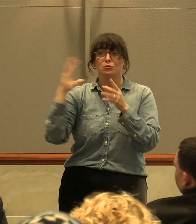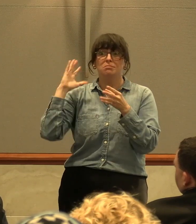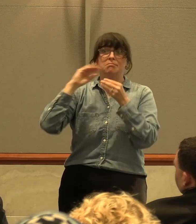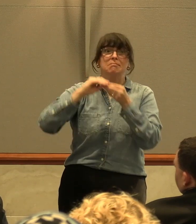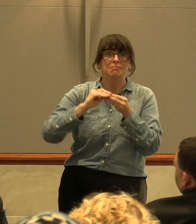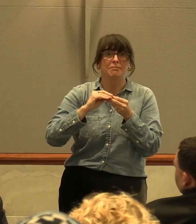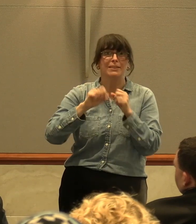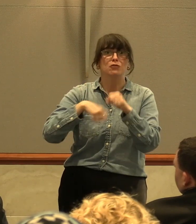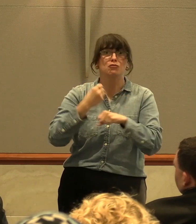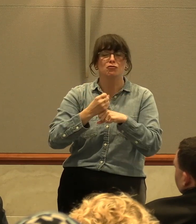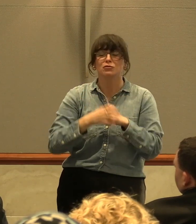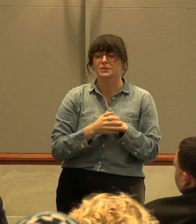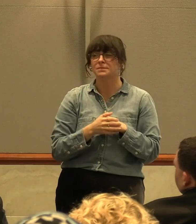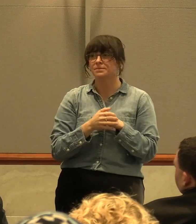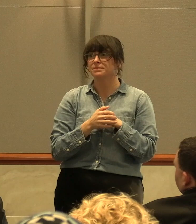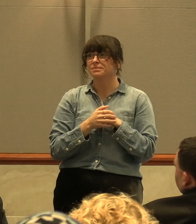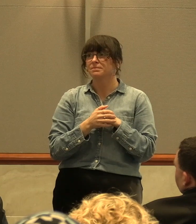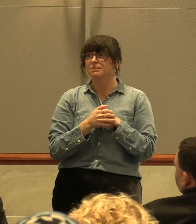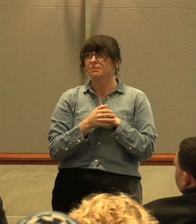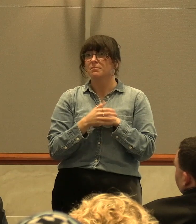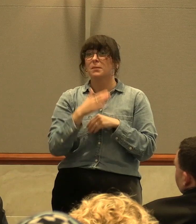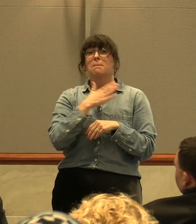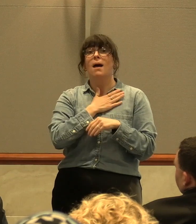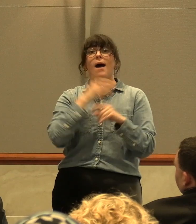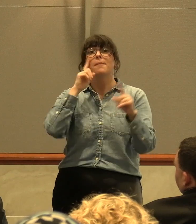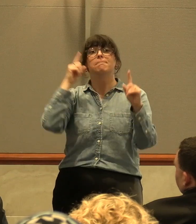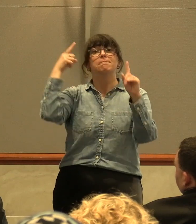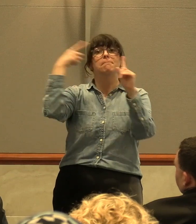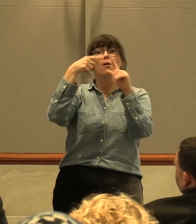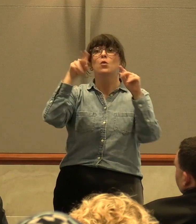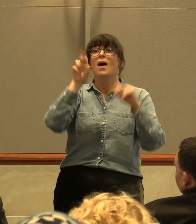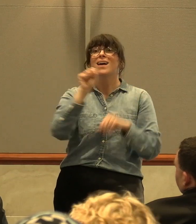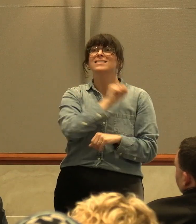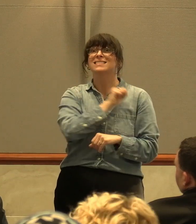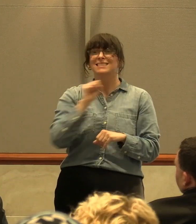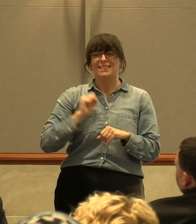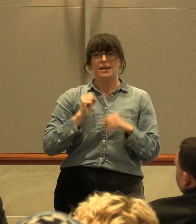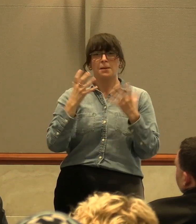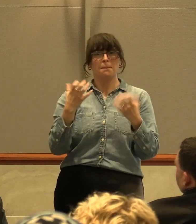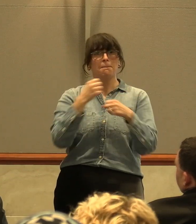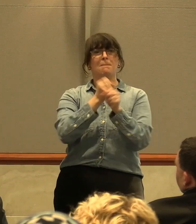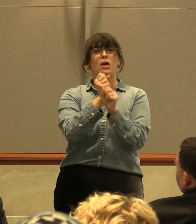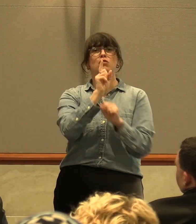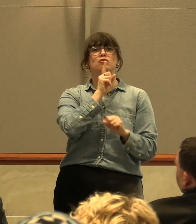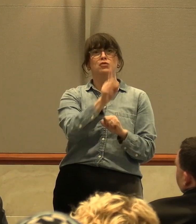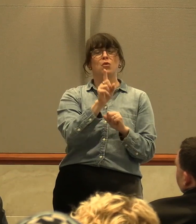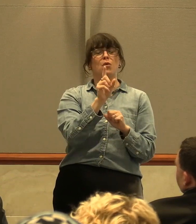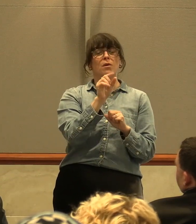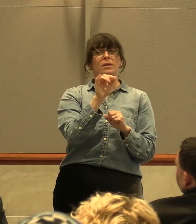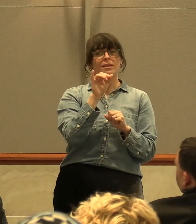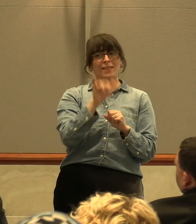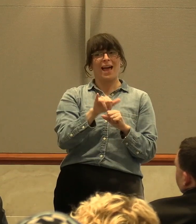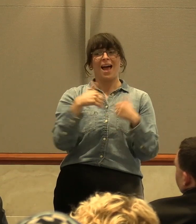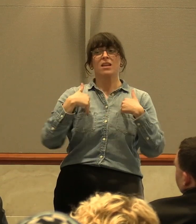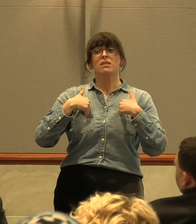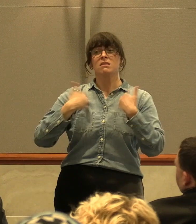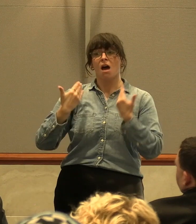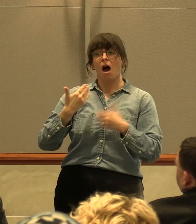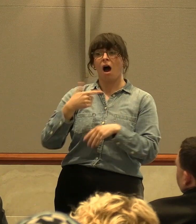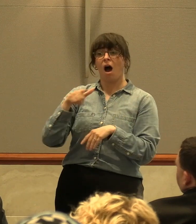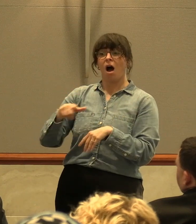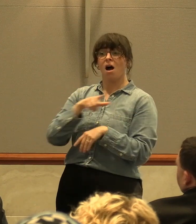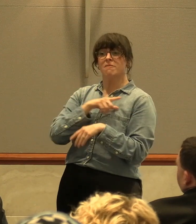years. One of my missions in the United States Senate is to make sure that young